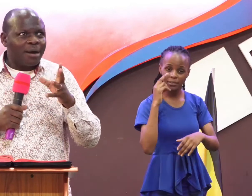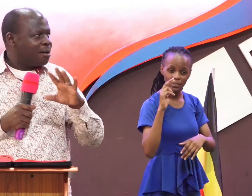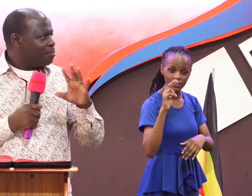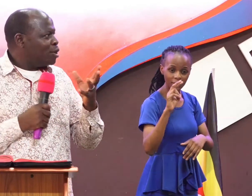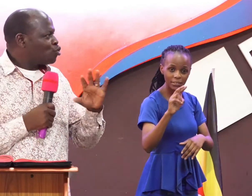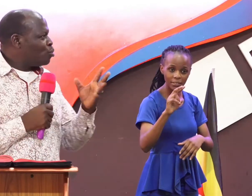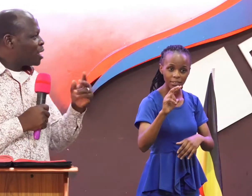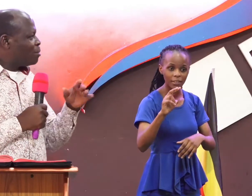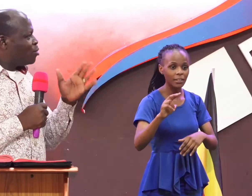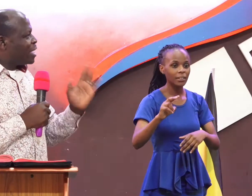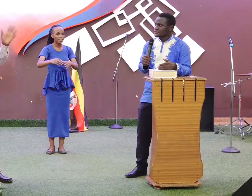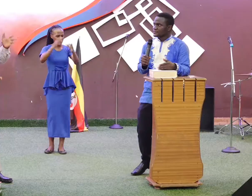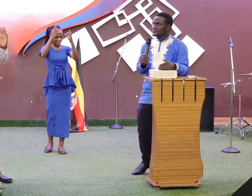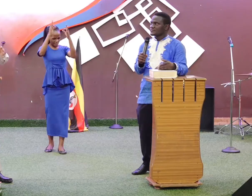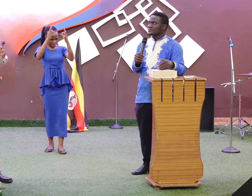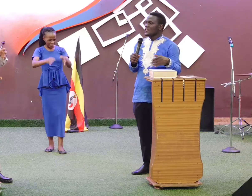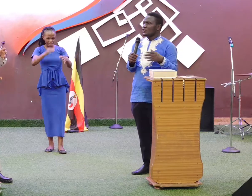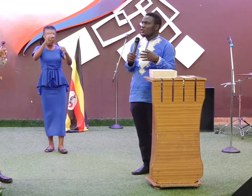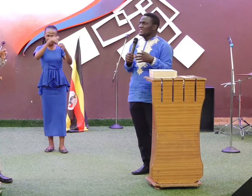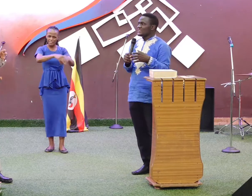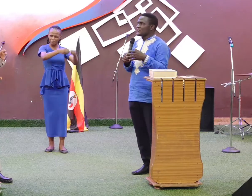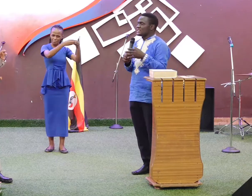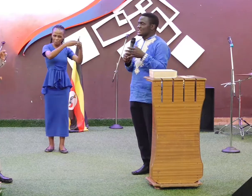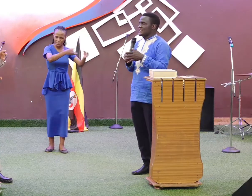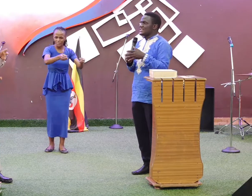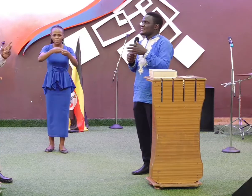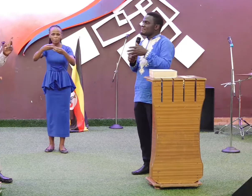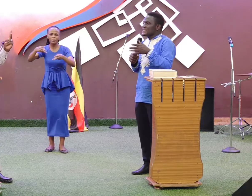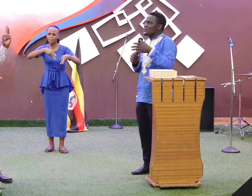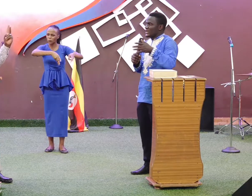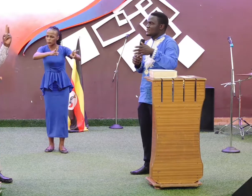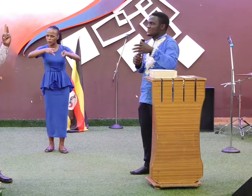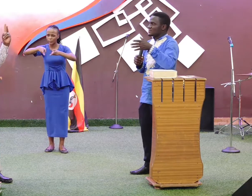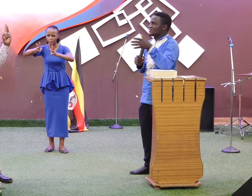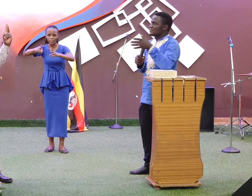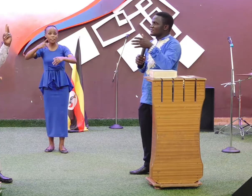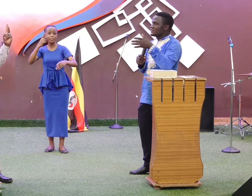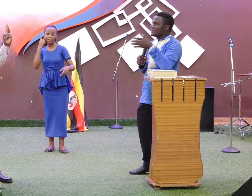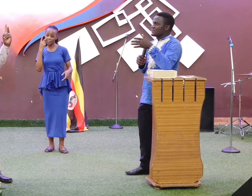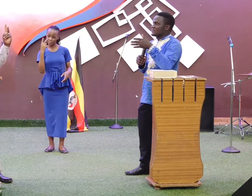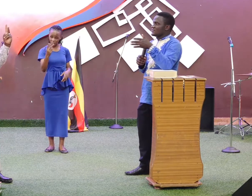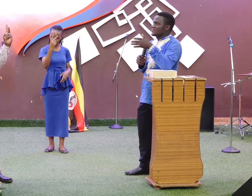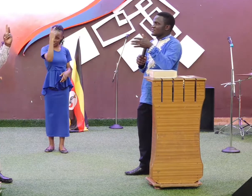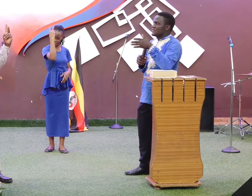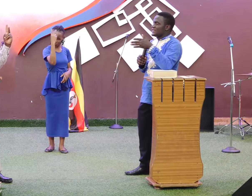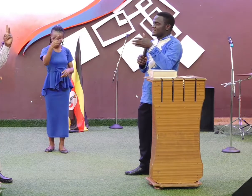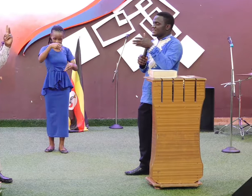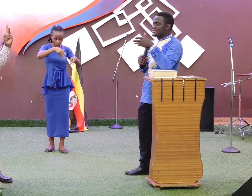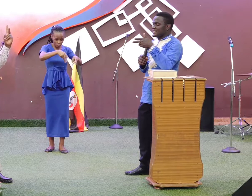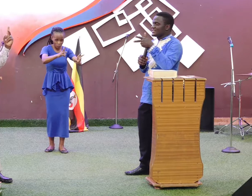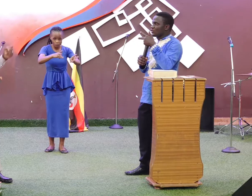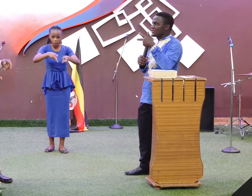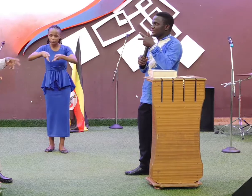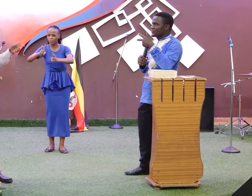talaba bintu mu ngeri za njawulo. God does not see things in many ways. Alabe ebintu mu side meka. He